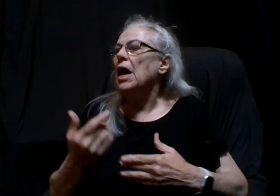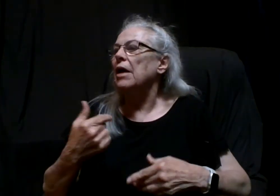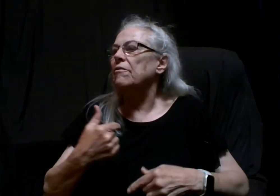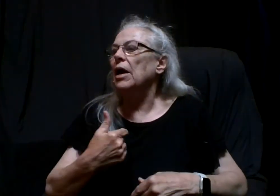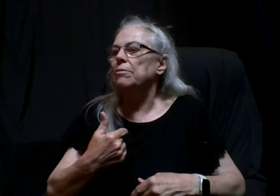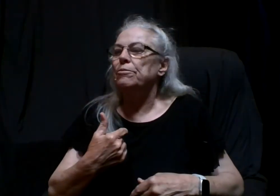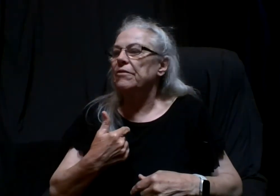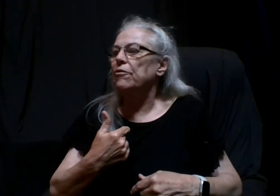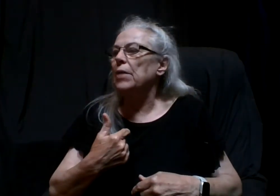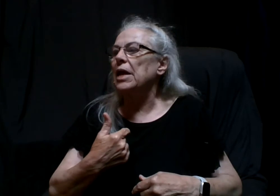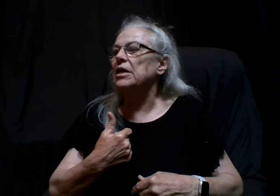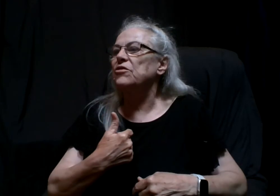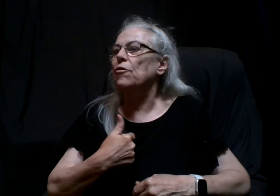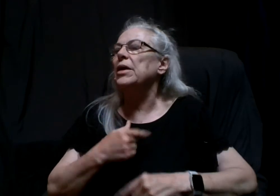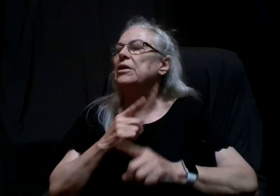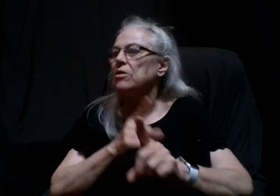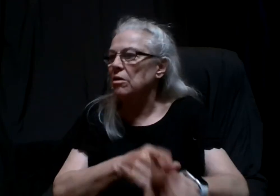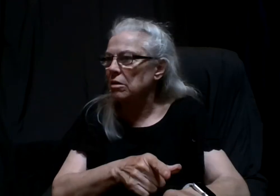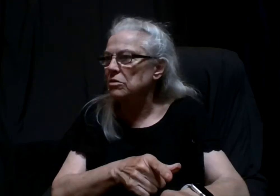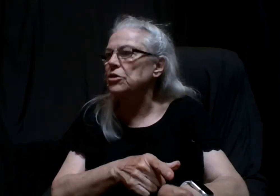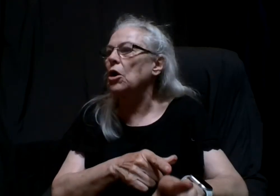And but for me, it is for me to go,